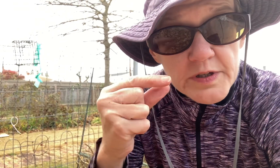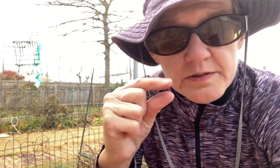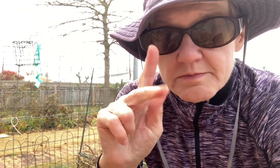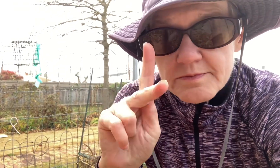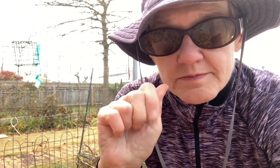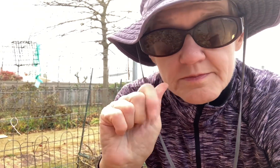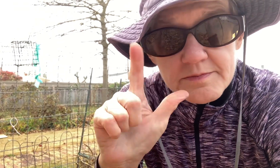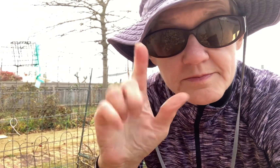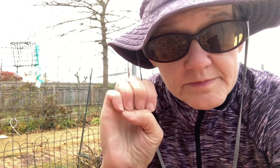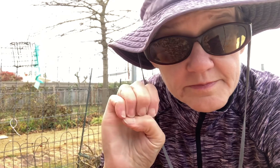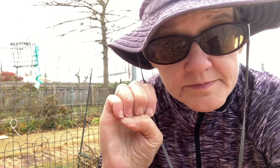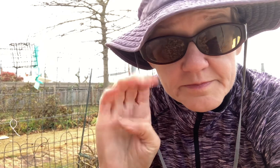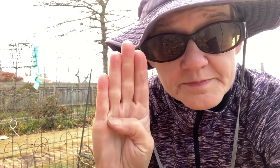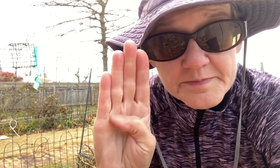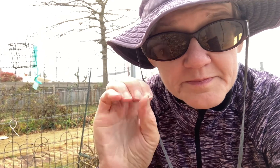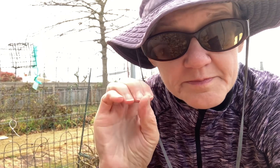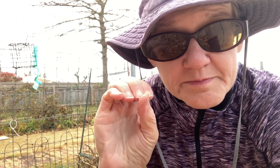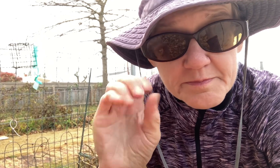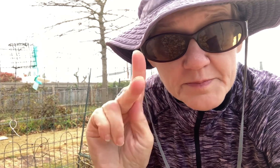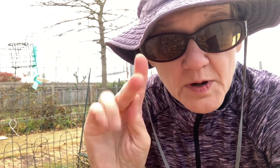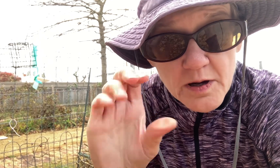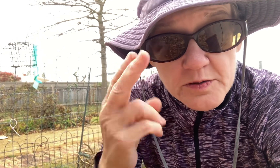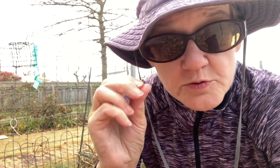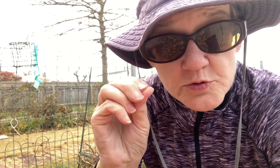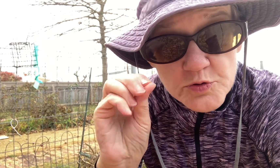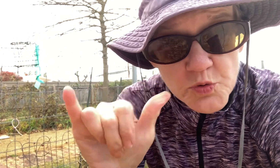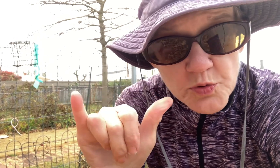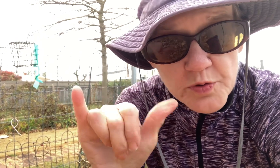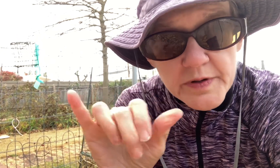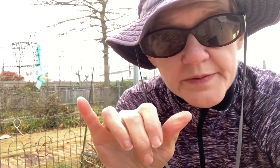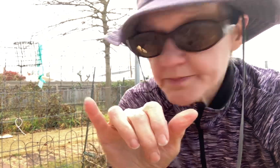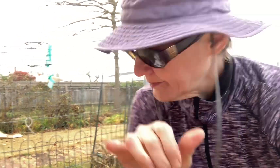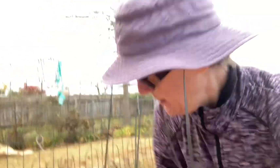And I have a variety of greens here. Kale, bok choy,